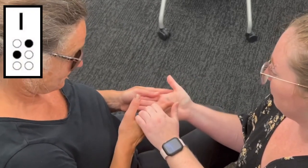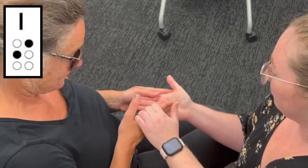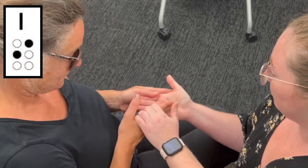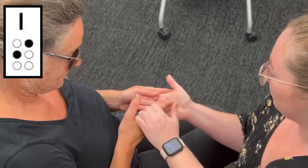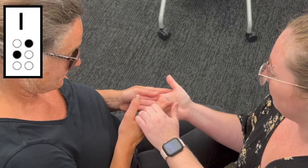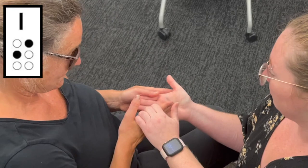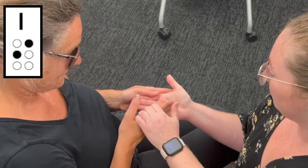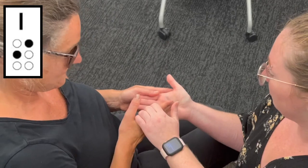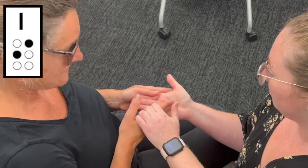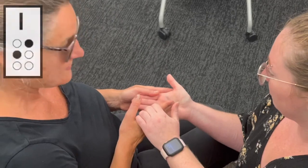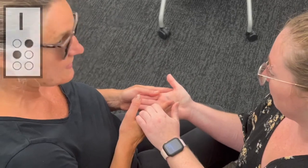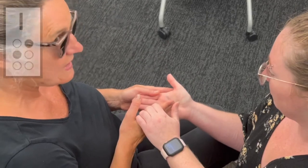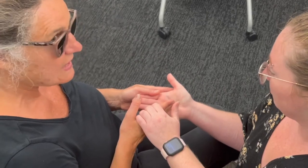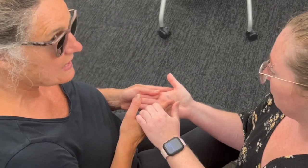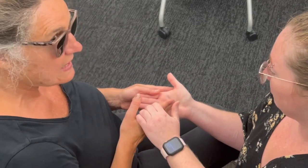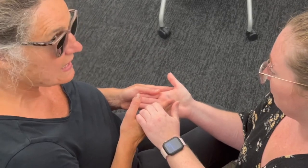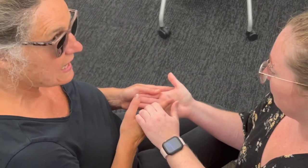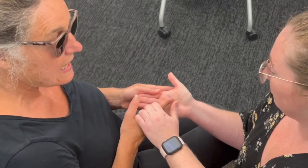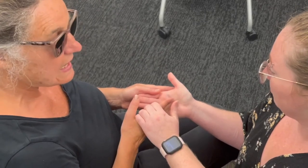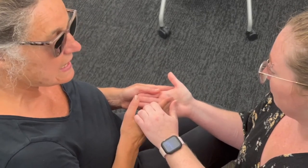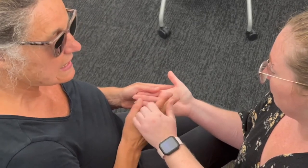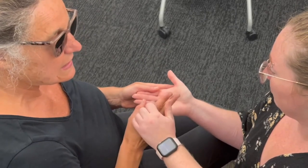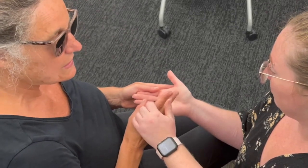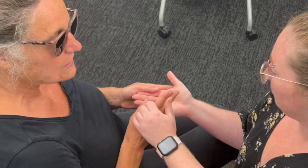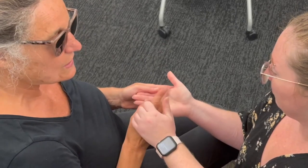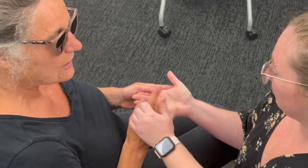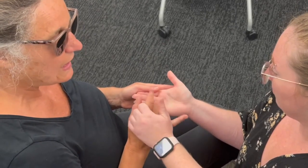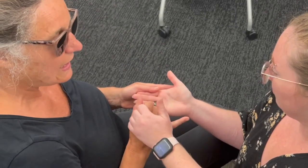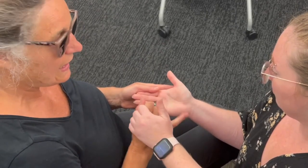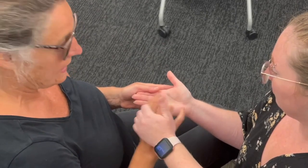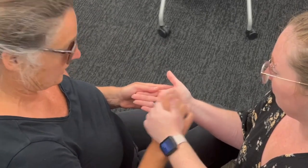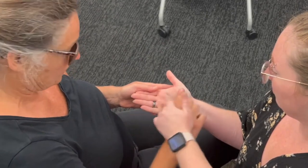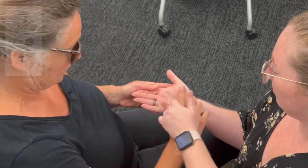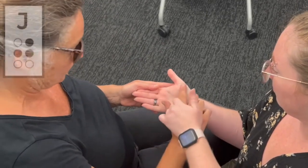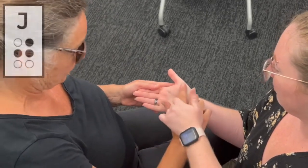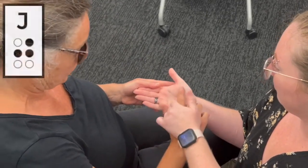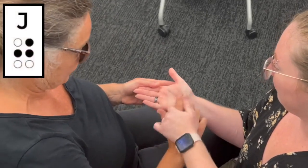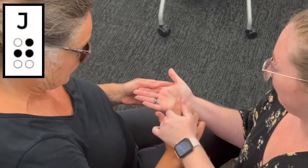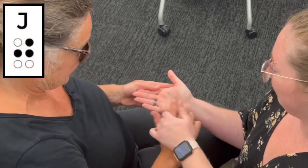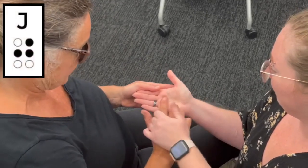4. J. Dots 2, 4, and 5.